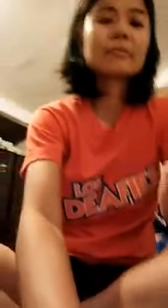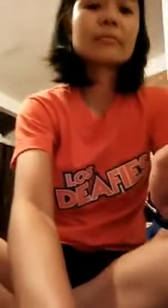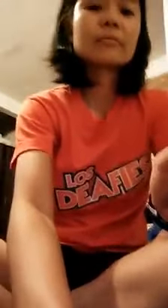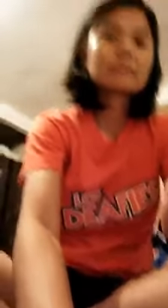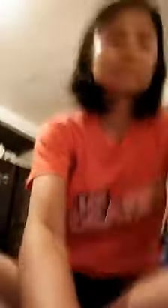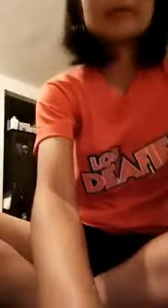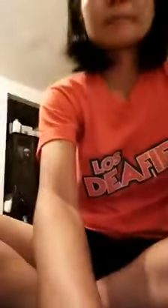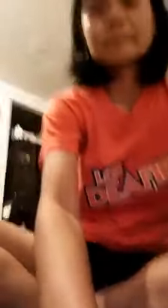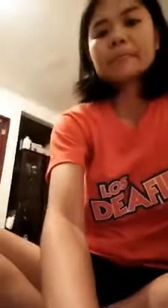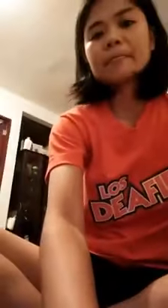get the old door.